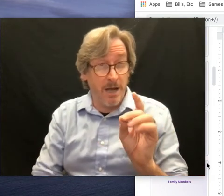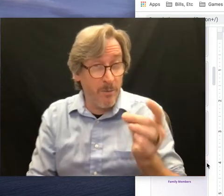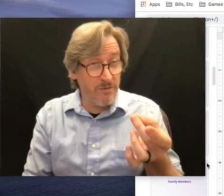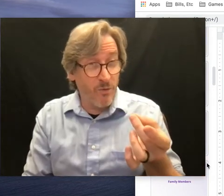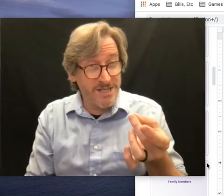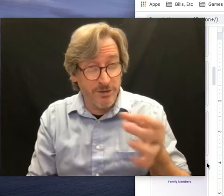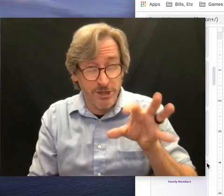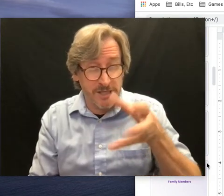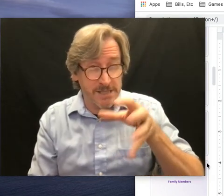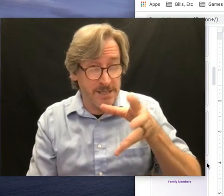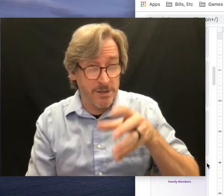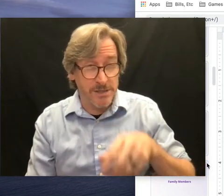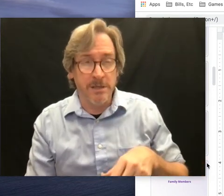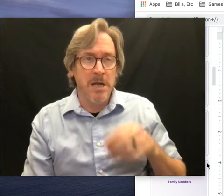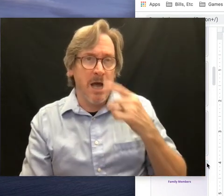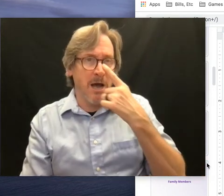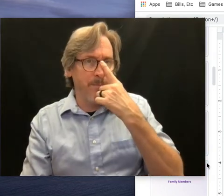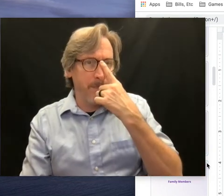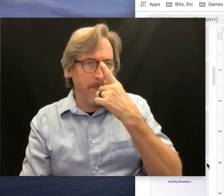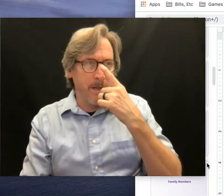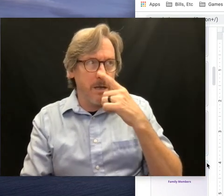Okay, I'm going to voice here just because there's